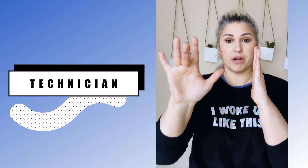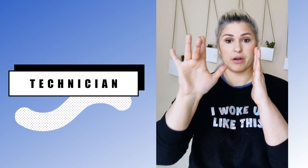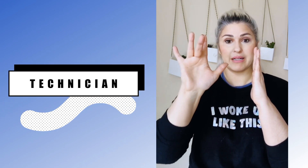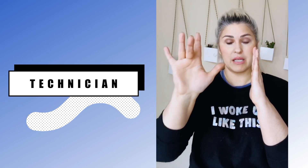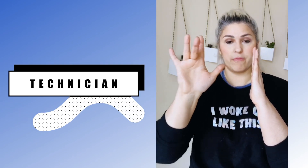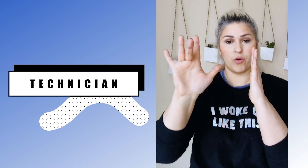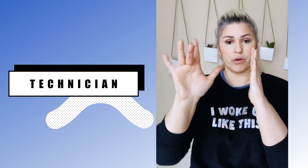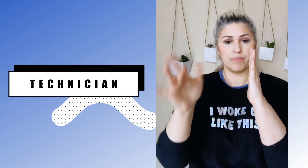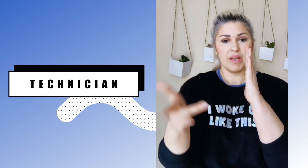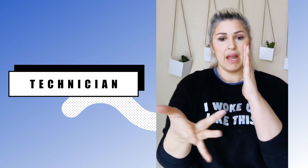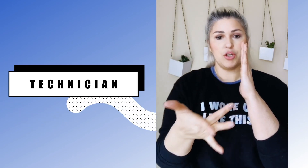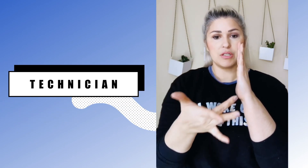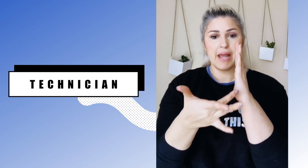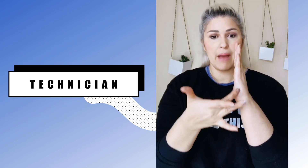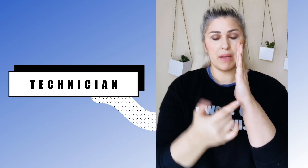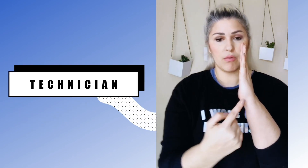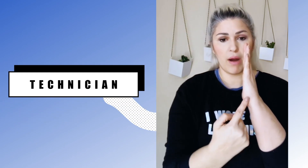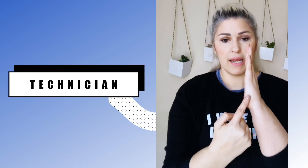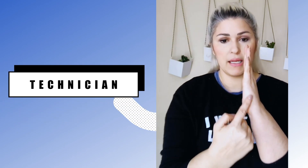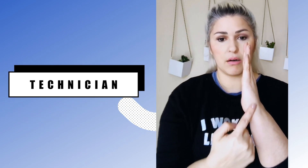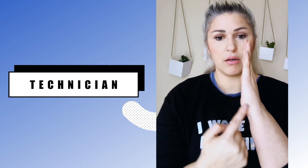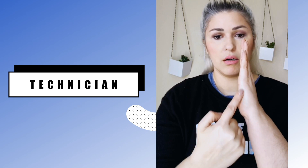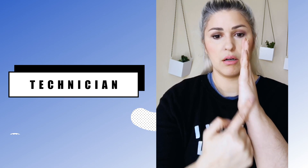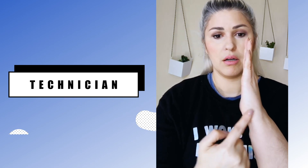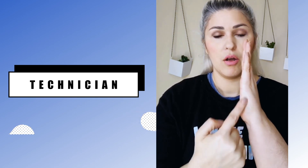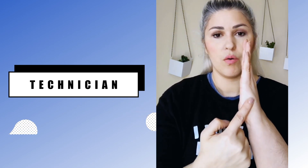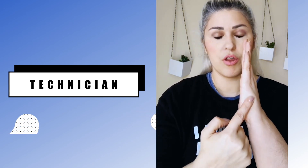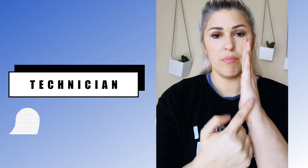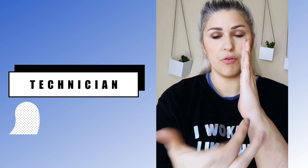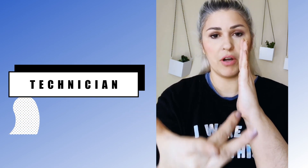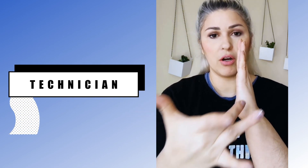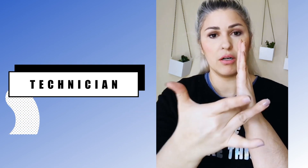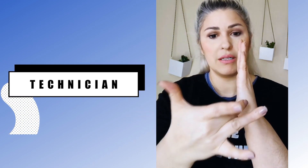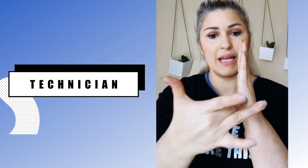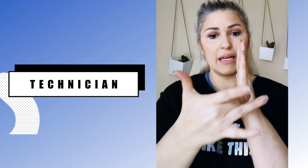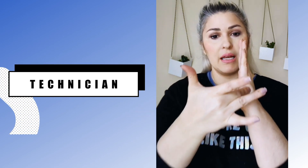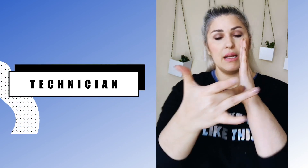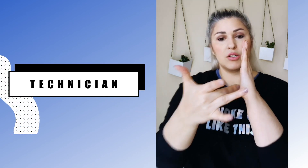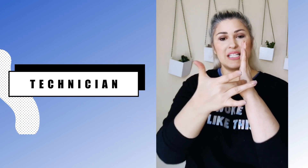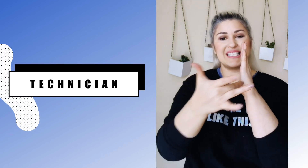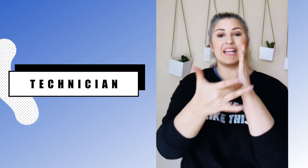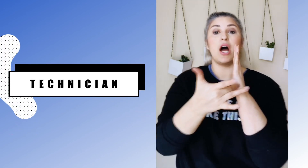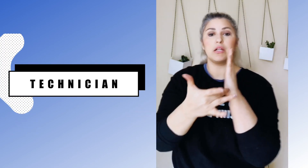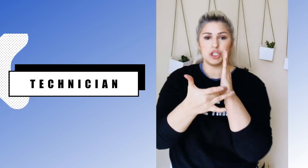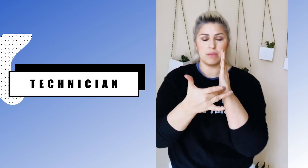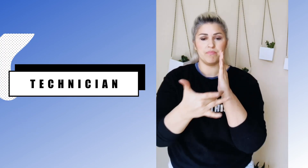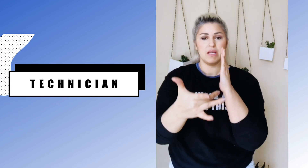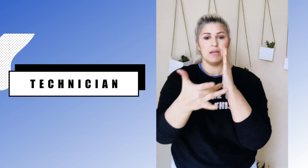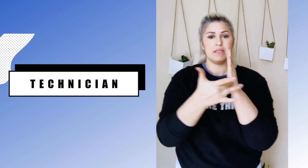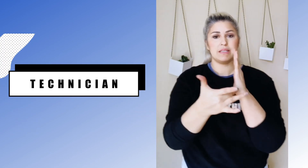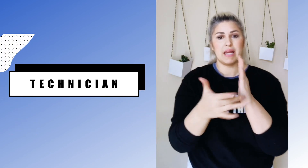middle finger extended forward. And you're tapping right here with your middle finger. So this is